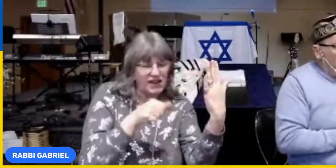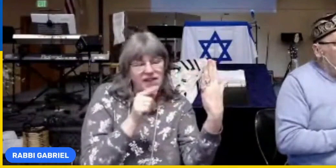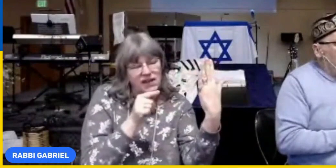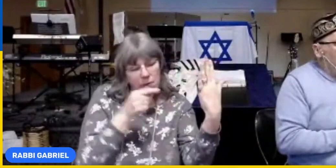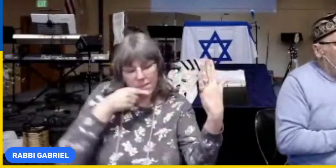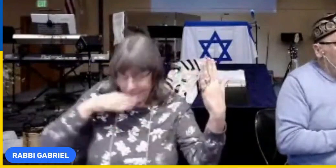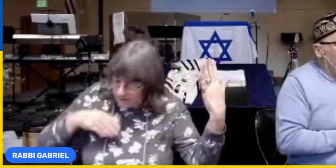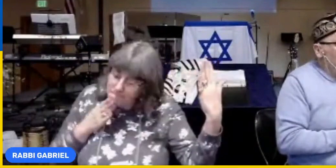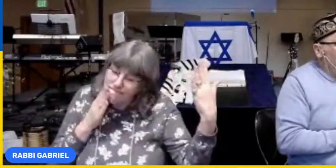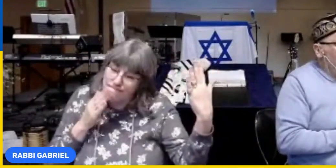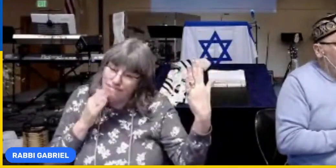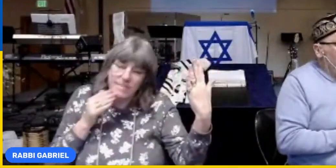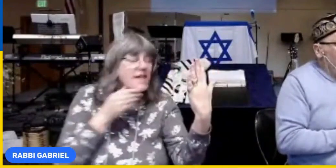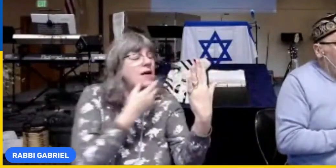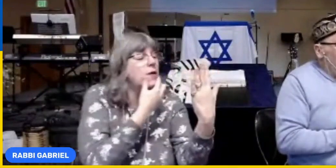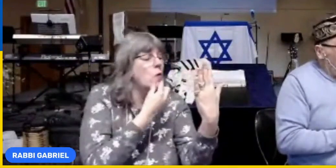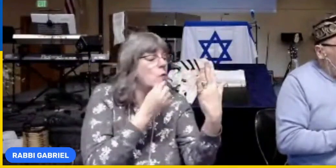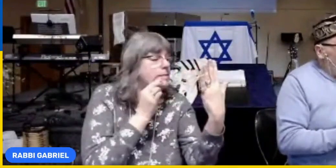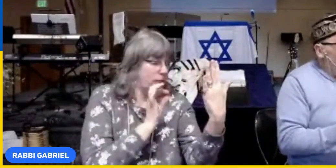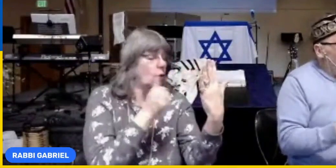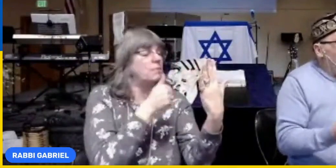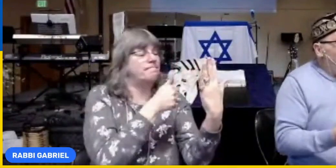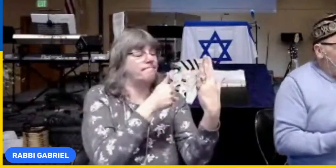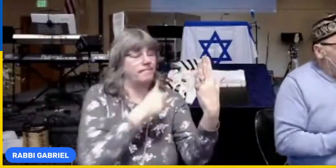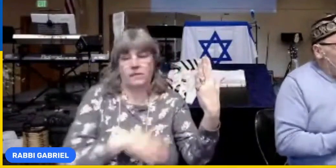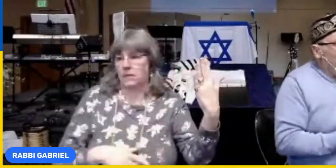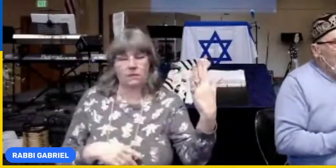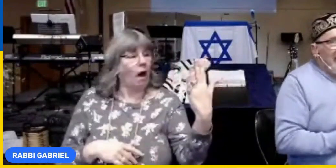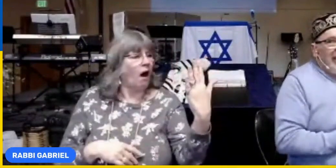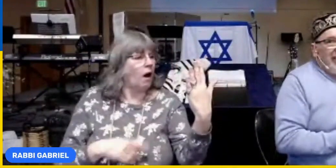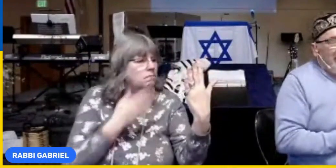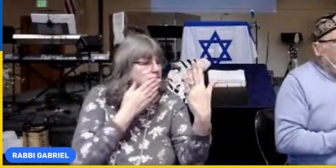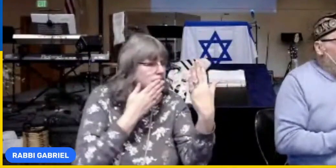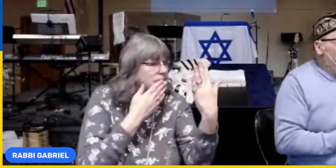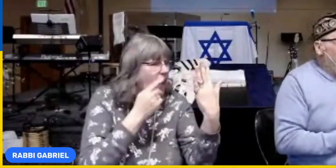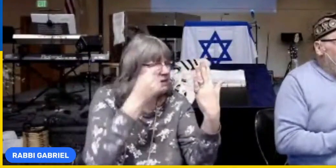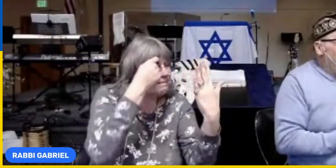in the Brit, because James says